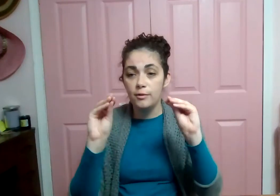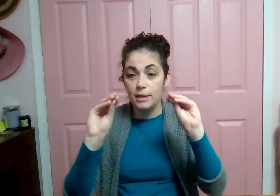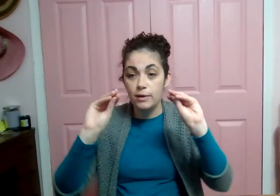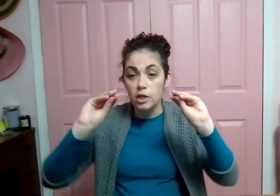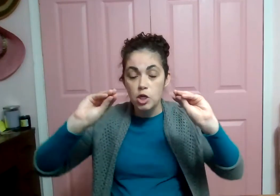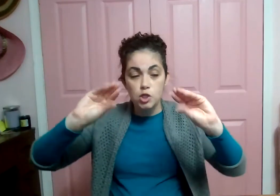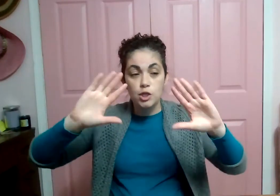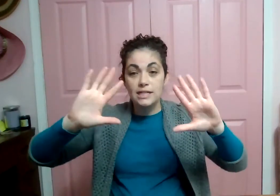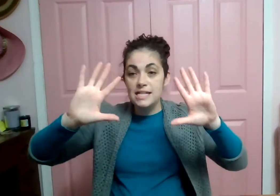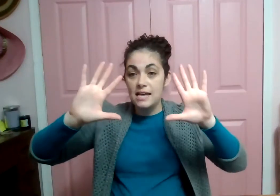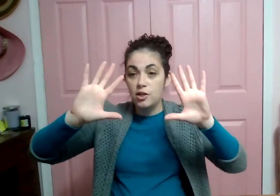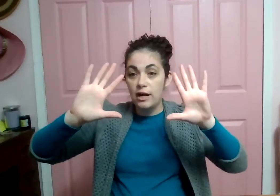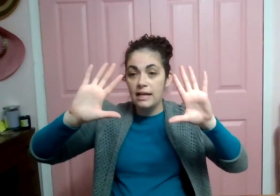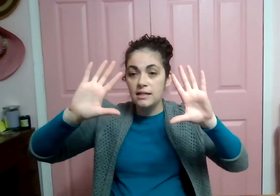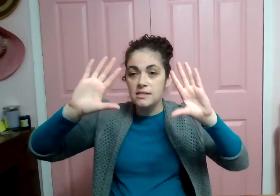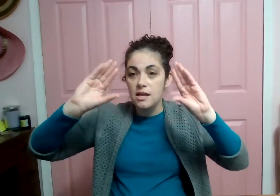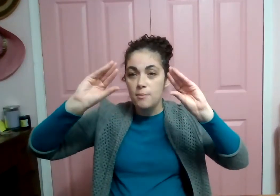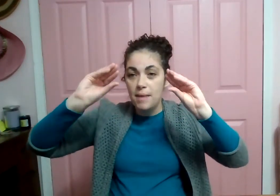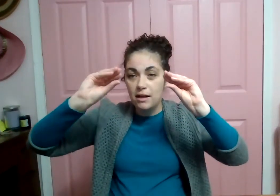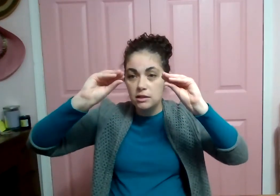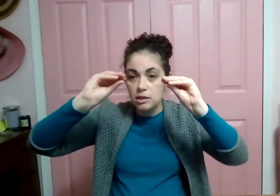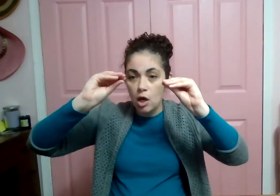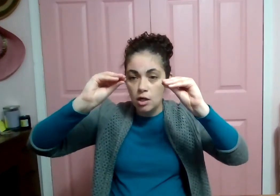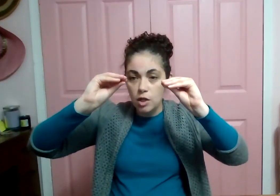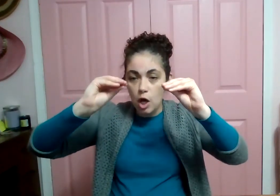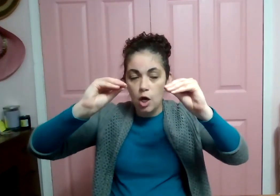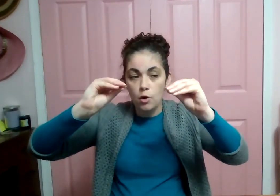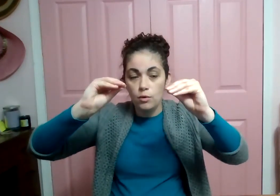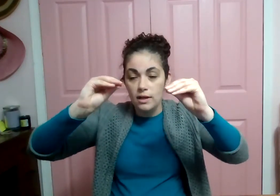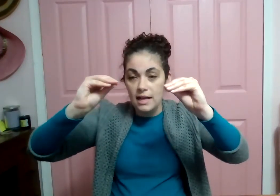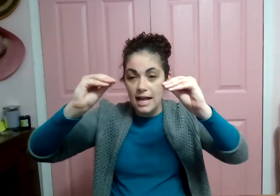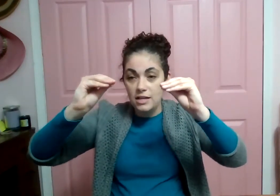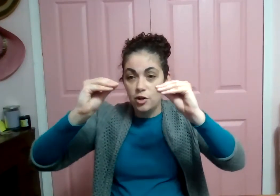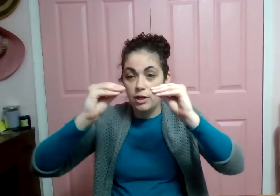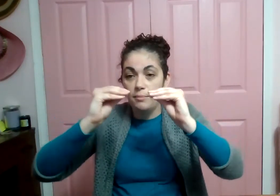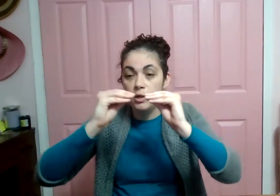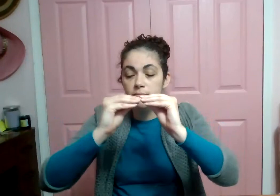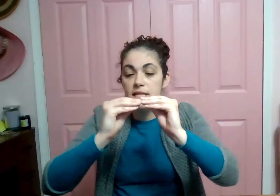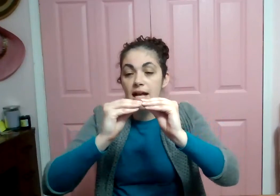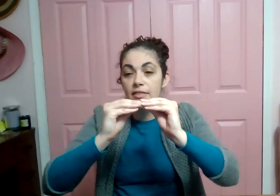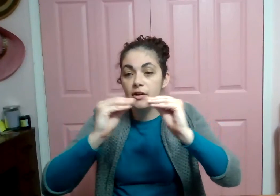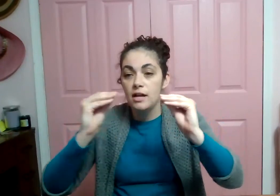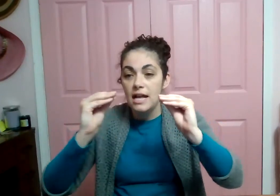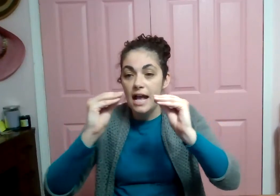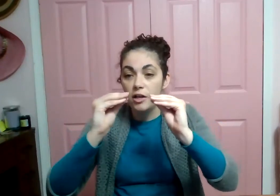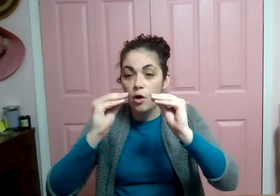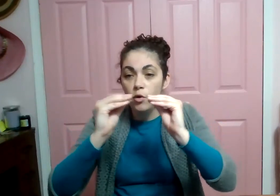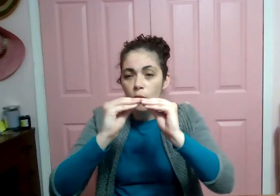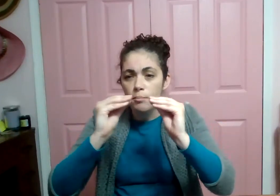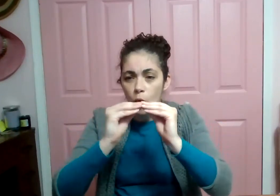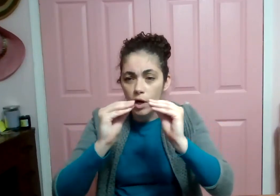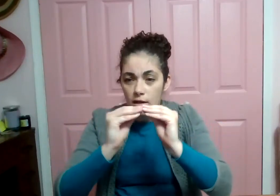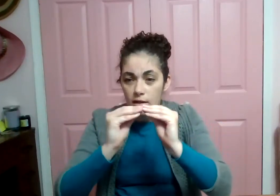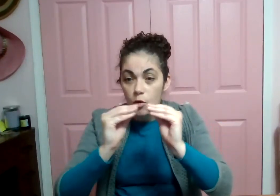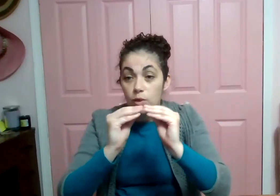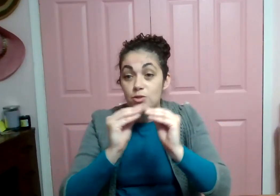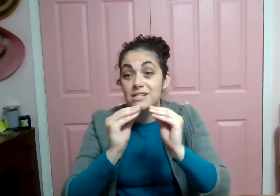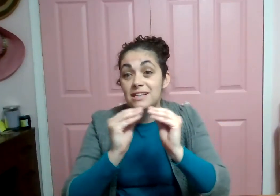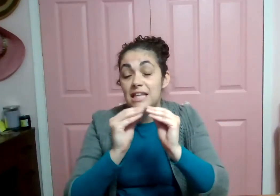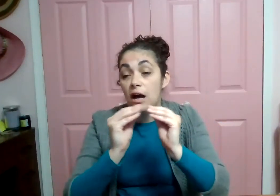big one. So you're going to take your hands, make a long O, and you're going to put them together and go more. We do this a lot